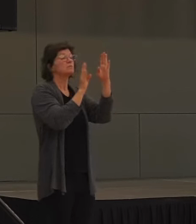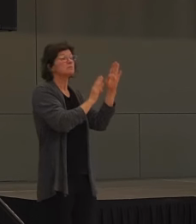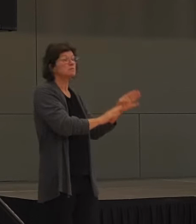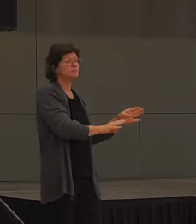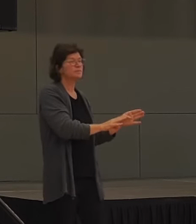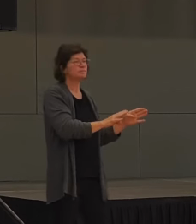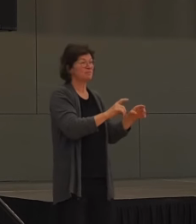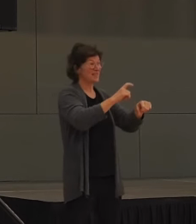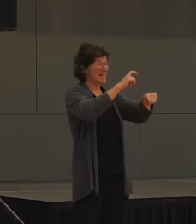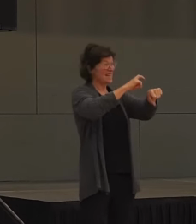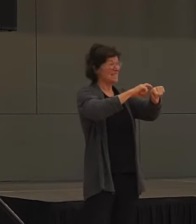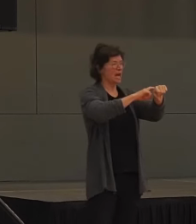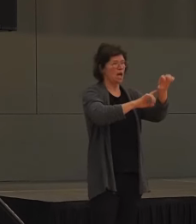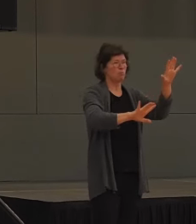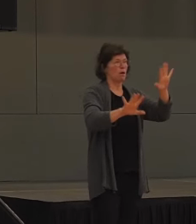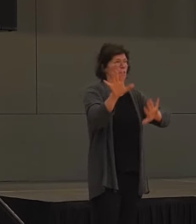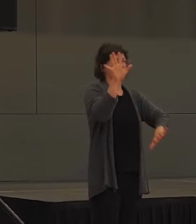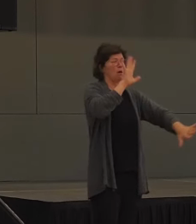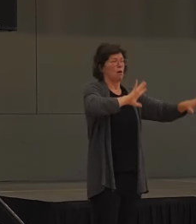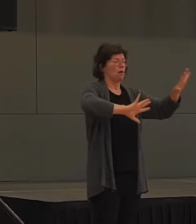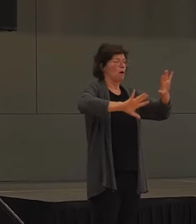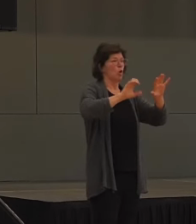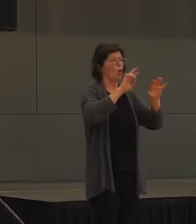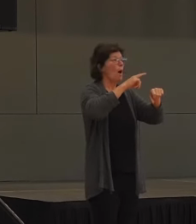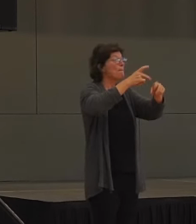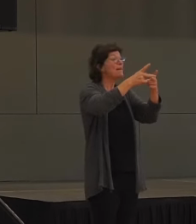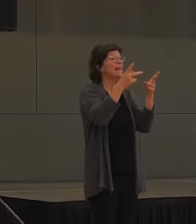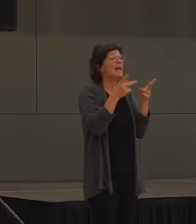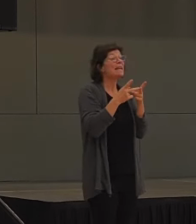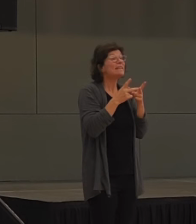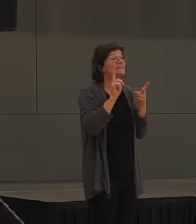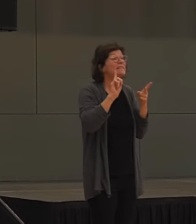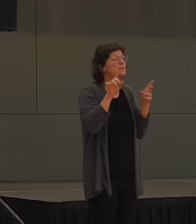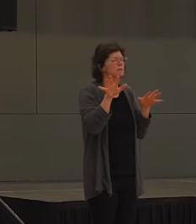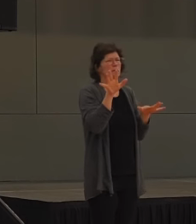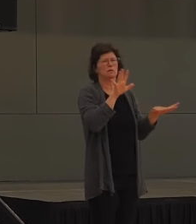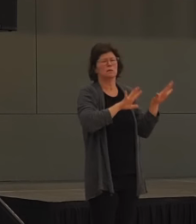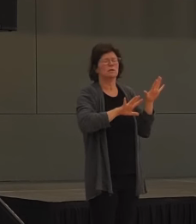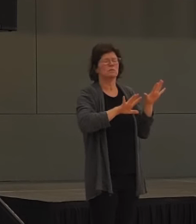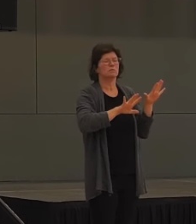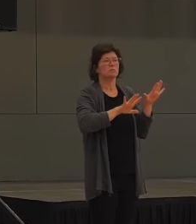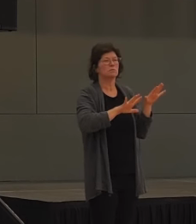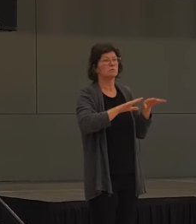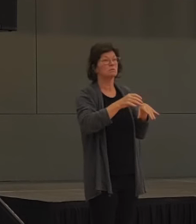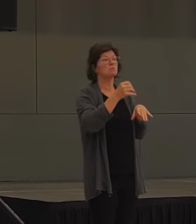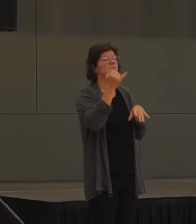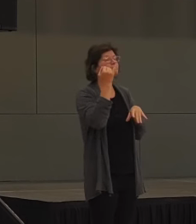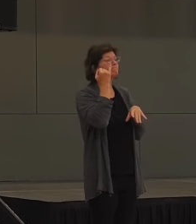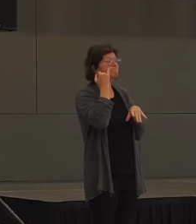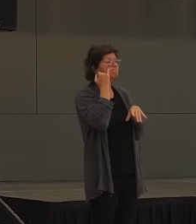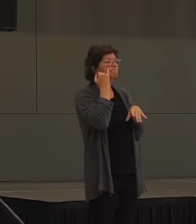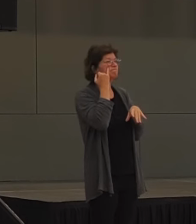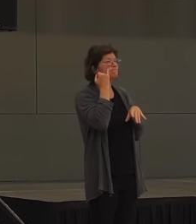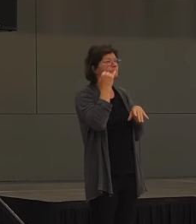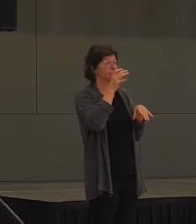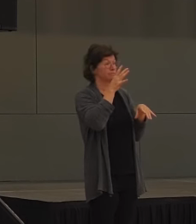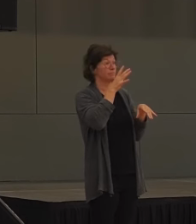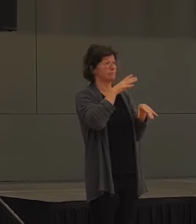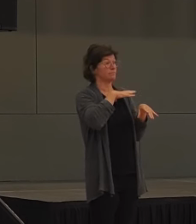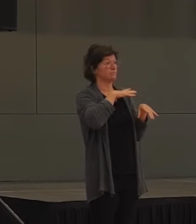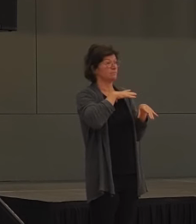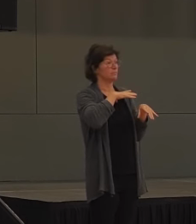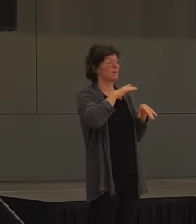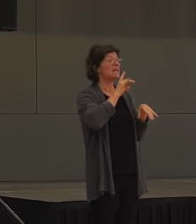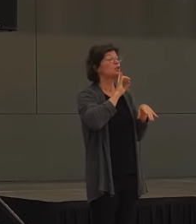with disorientation of time or place is waking up a woman who's in her late